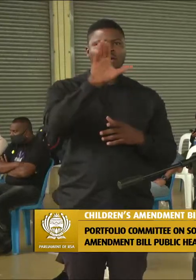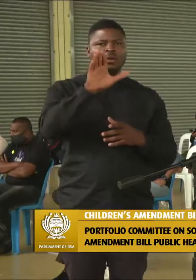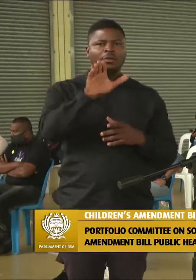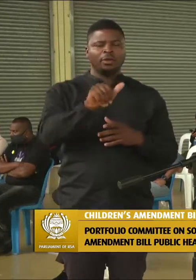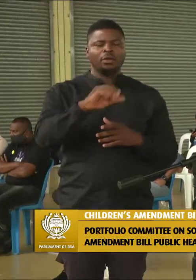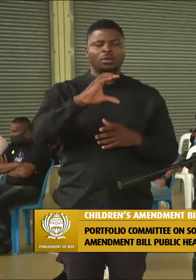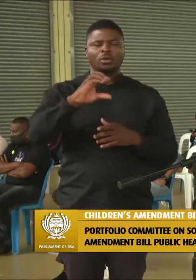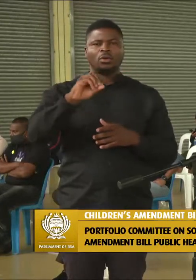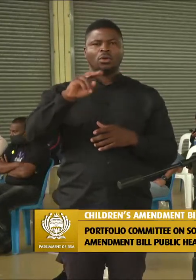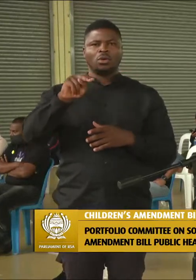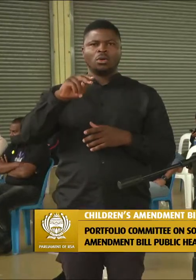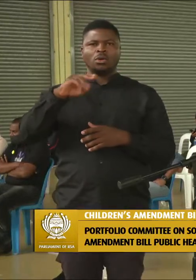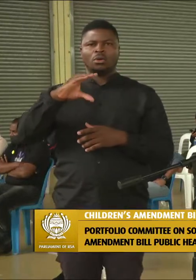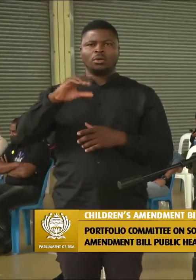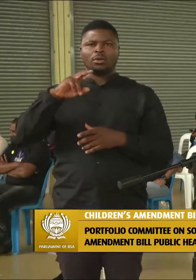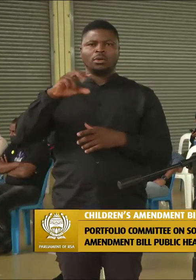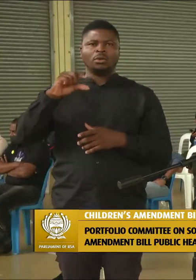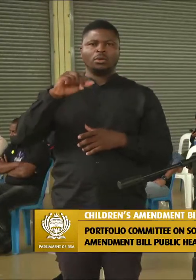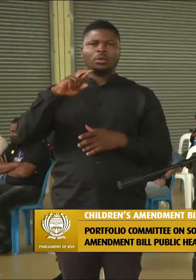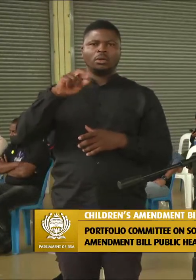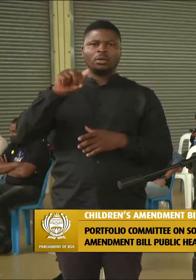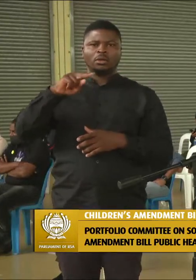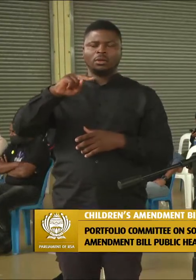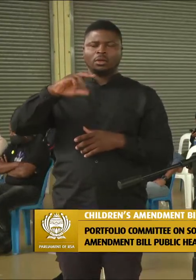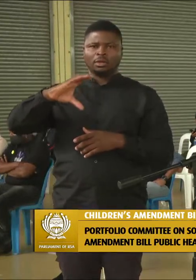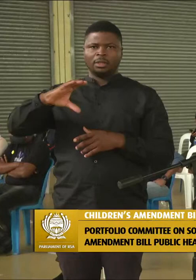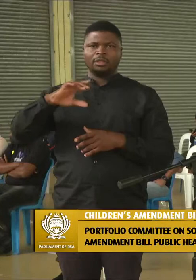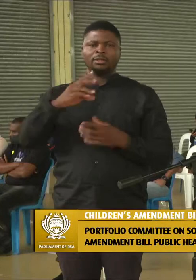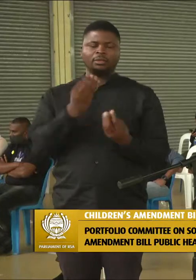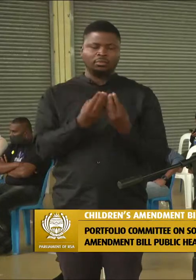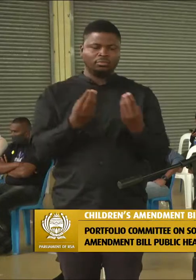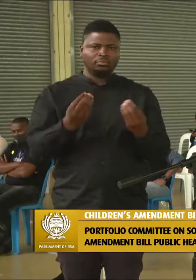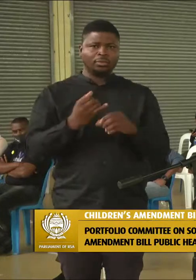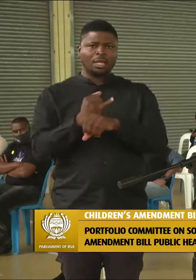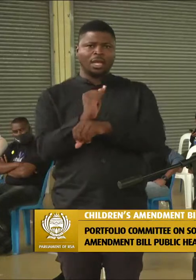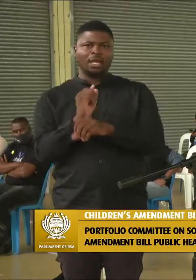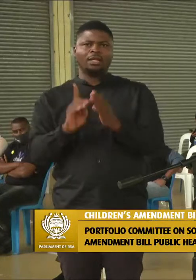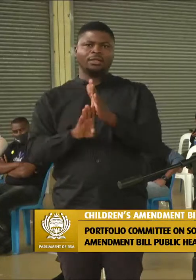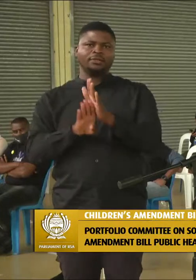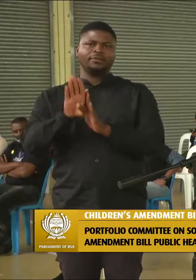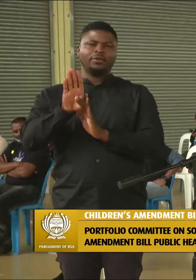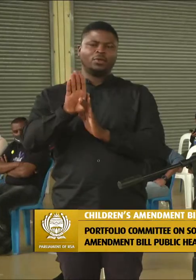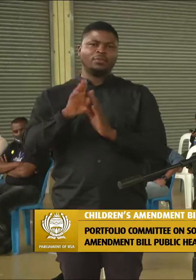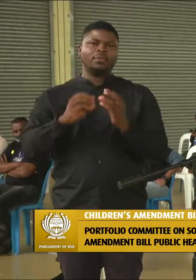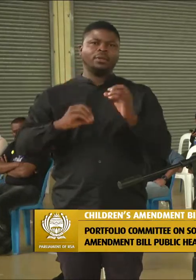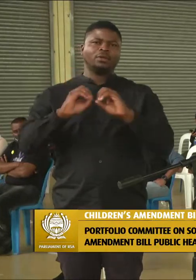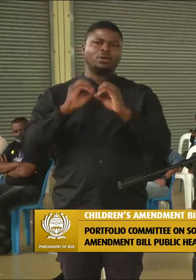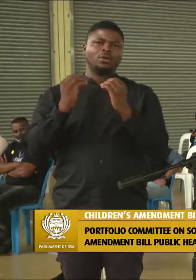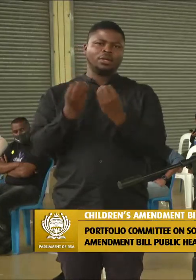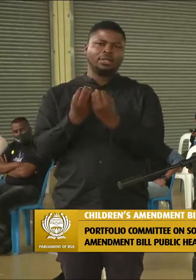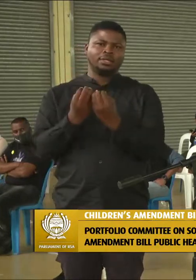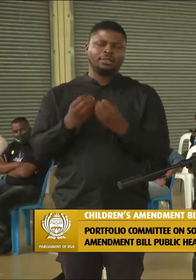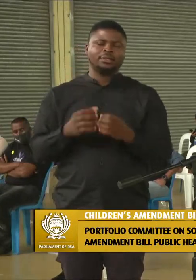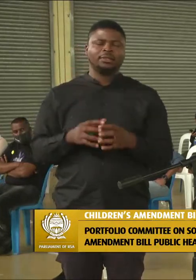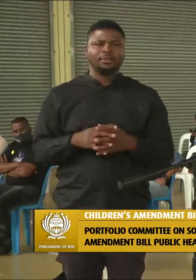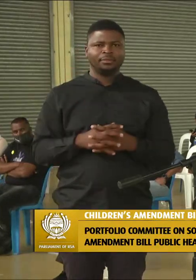South African Congress Early Childhood Development Organization. Yes. Bese